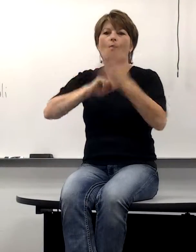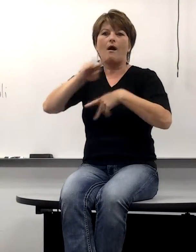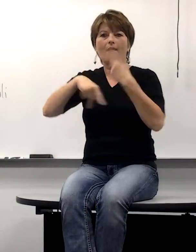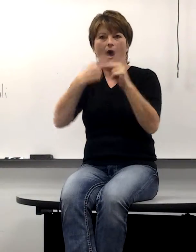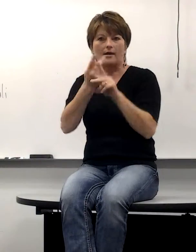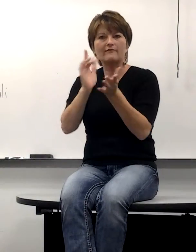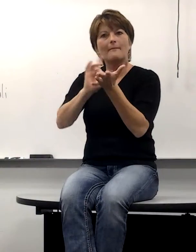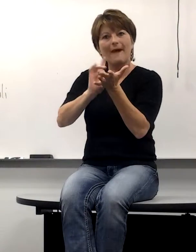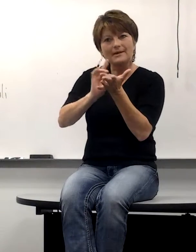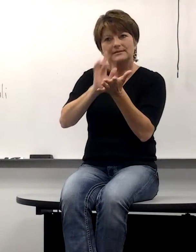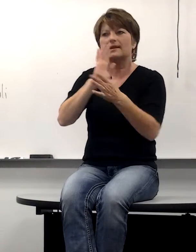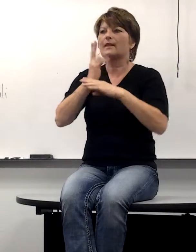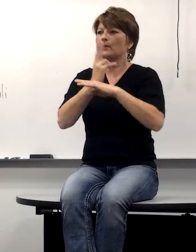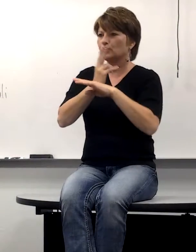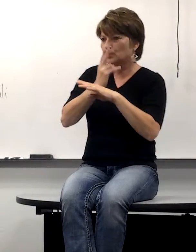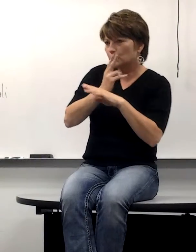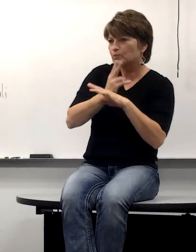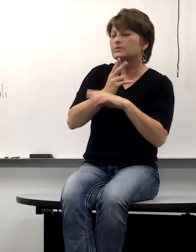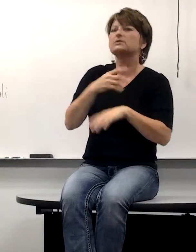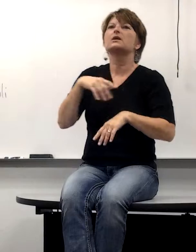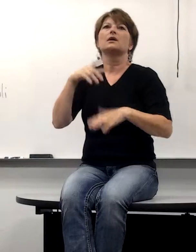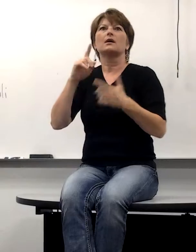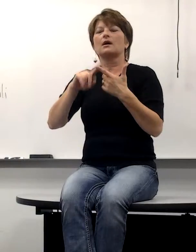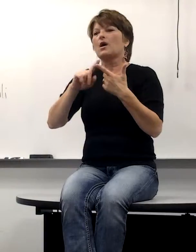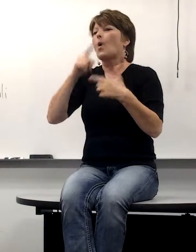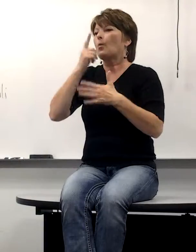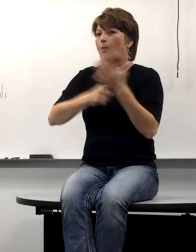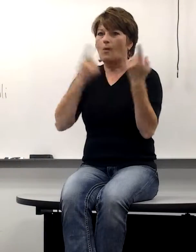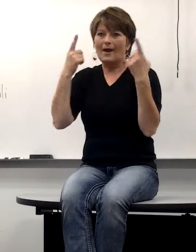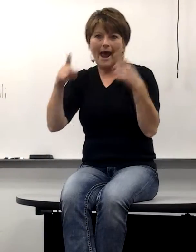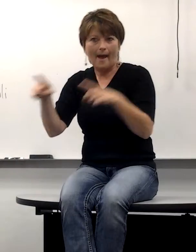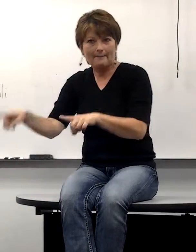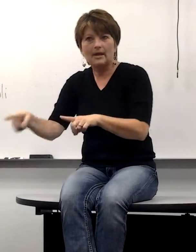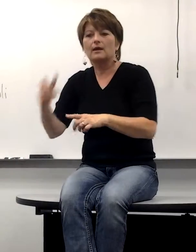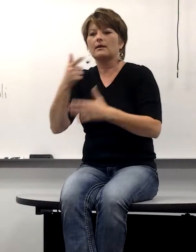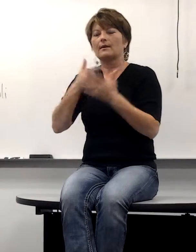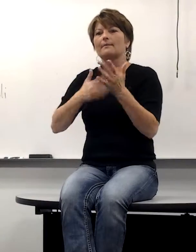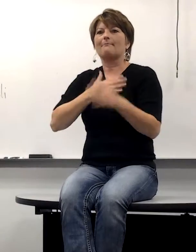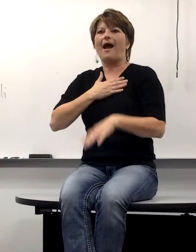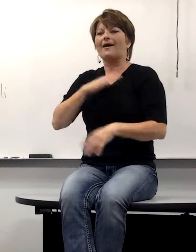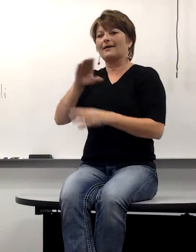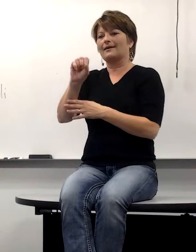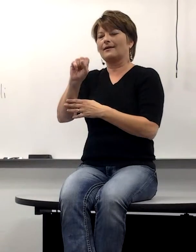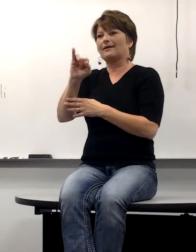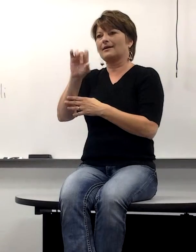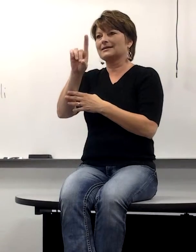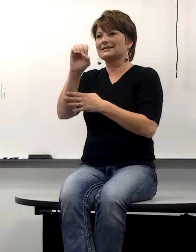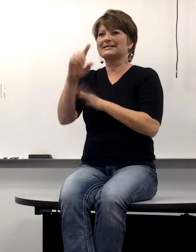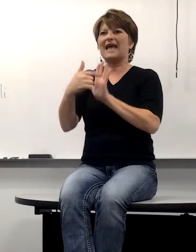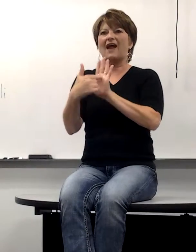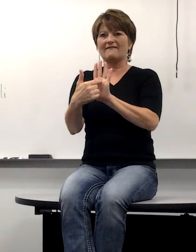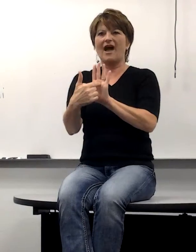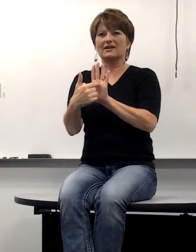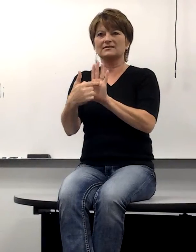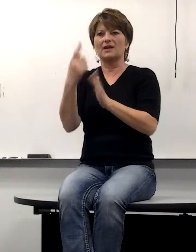the doctors tried to manage the use of the medicine as it happens.